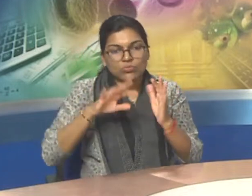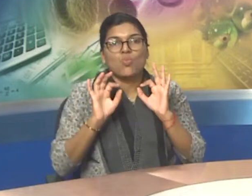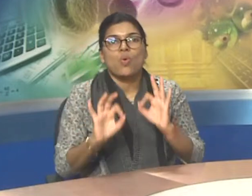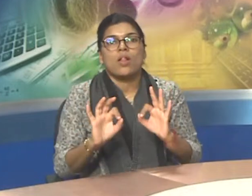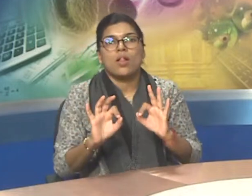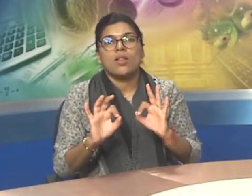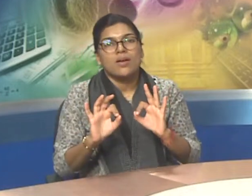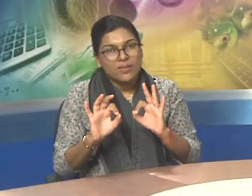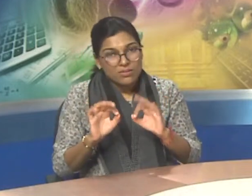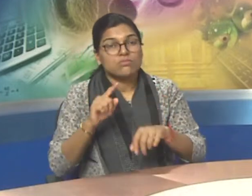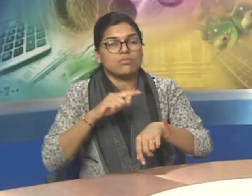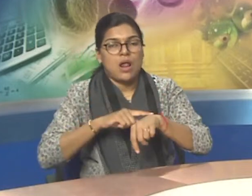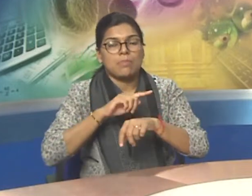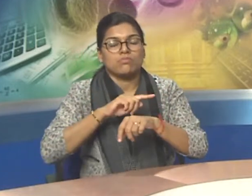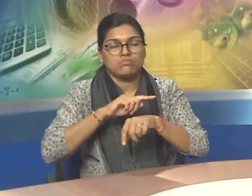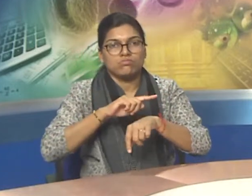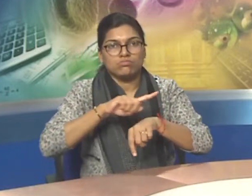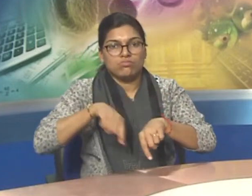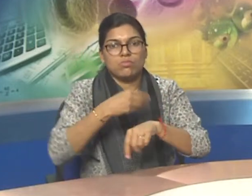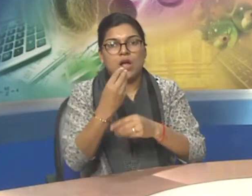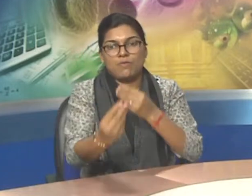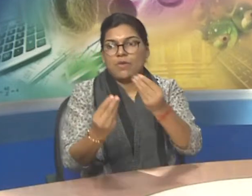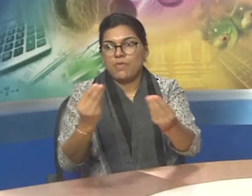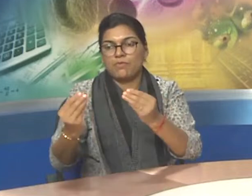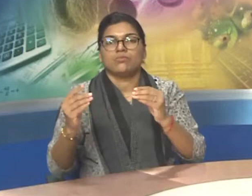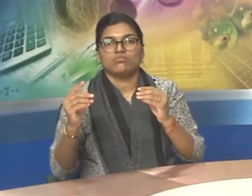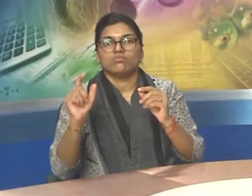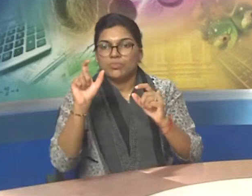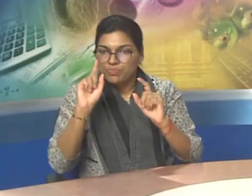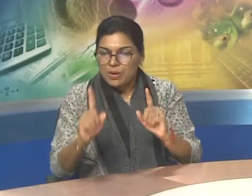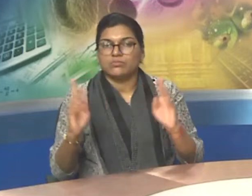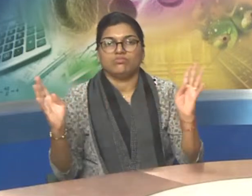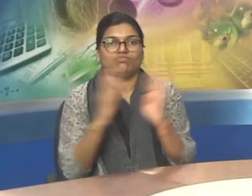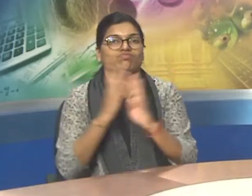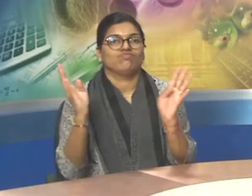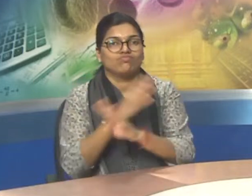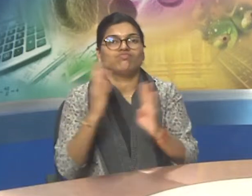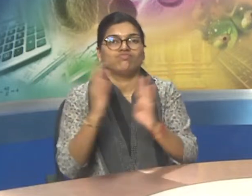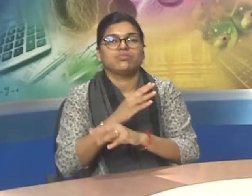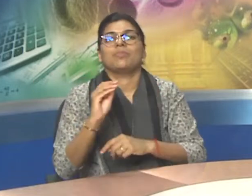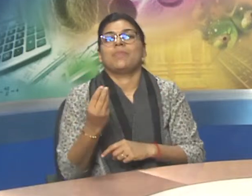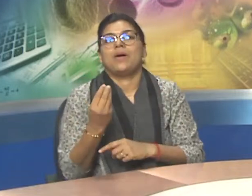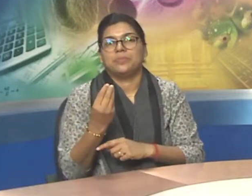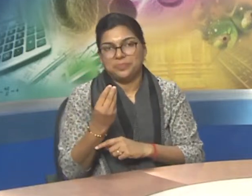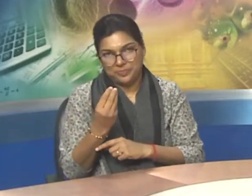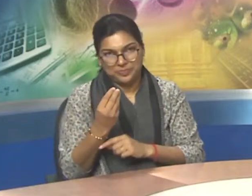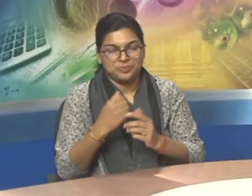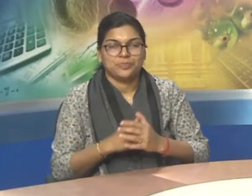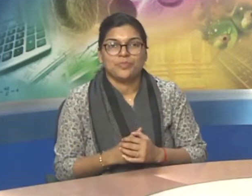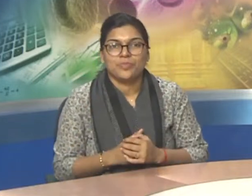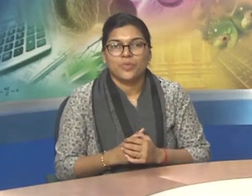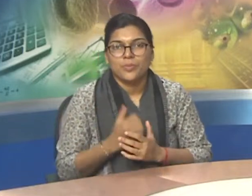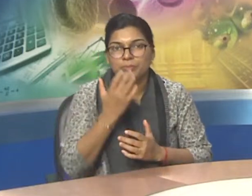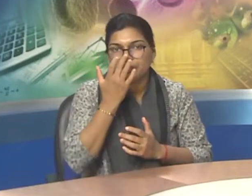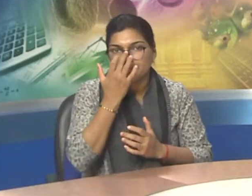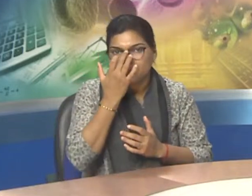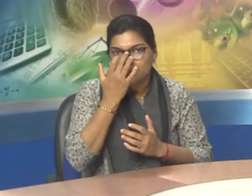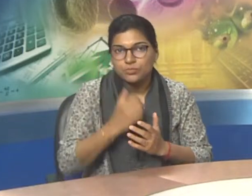that readers can come on their allotted time and can feel the peacefulness and a